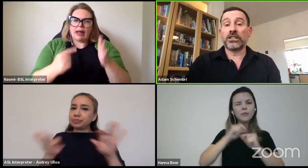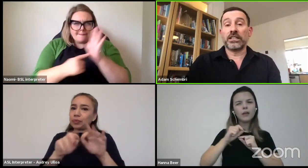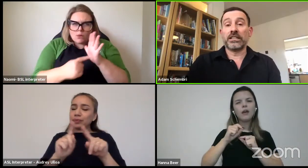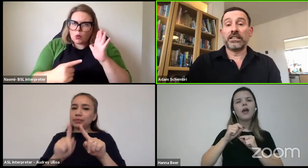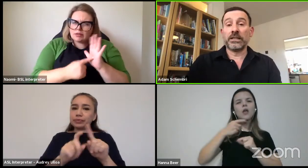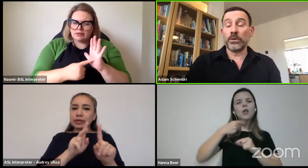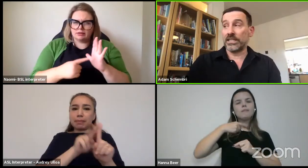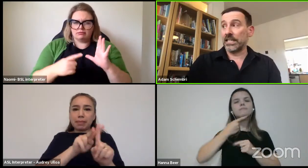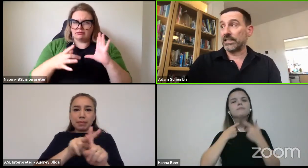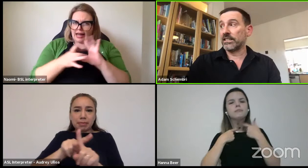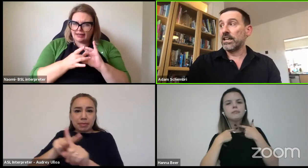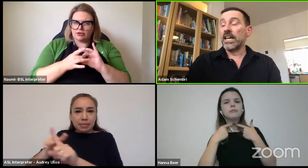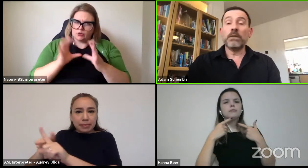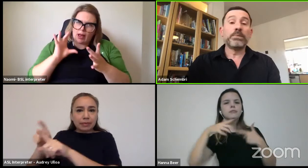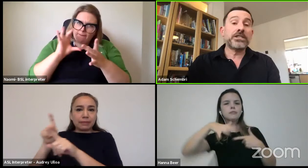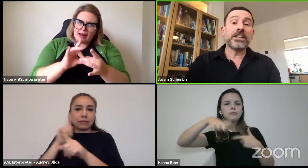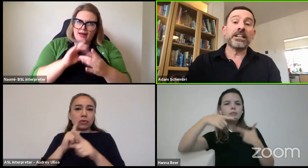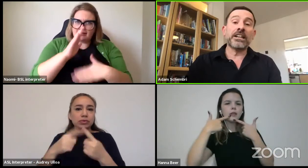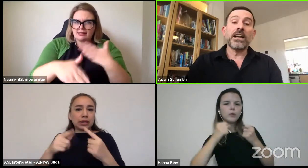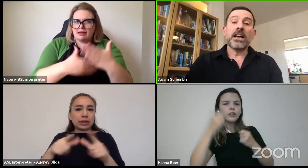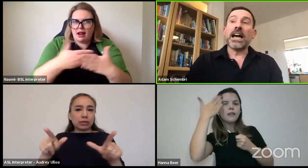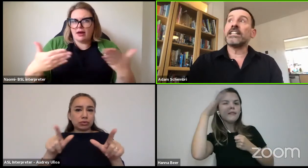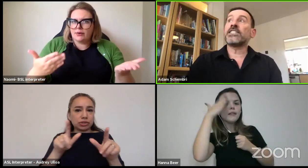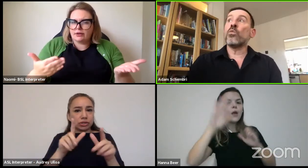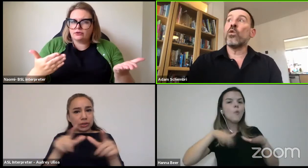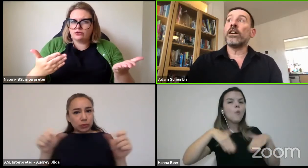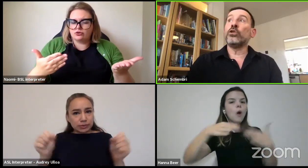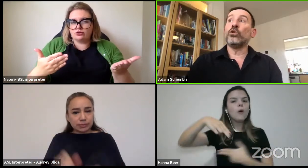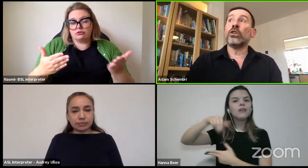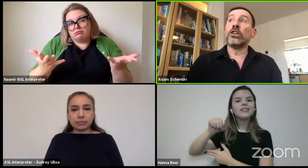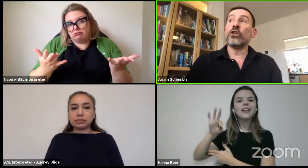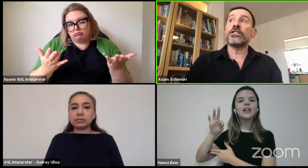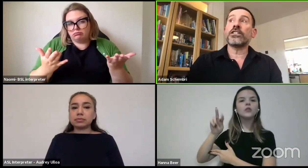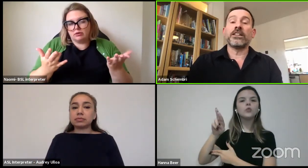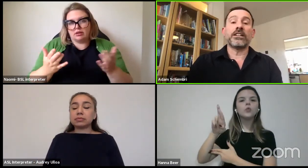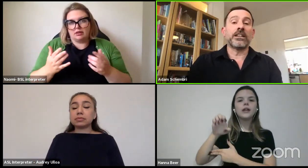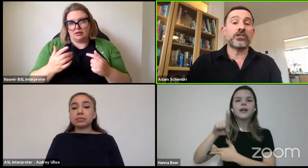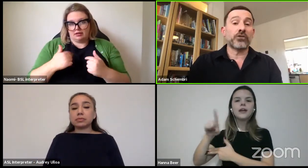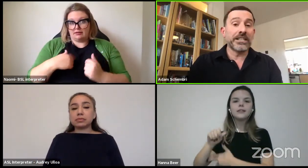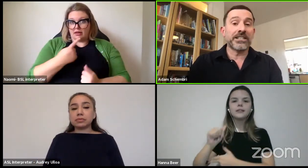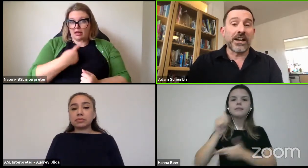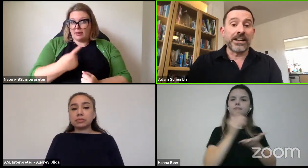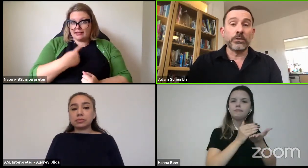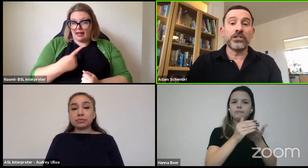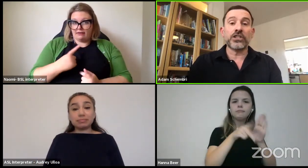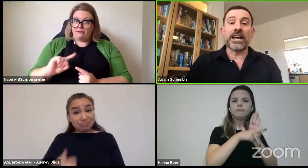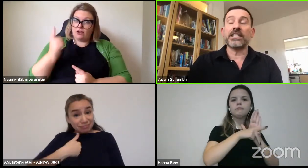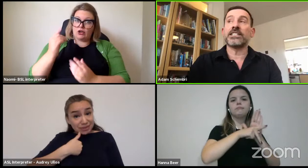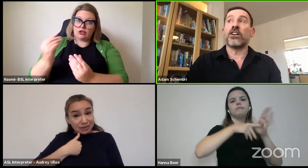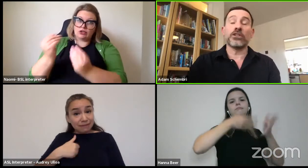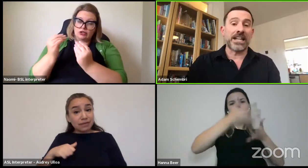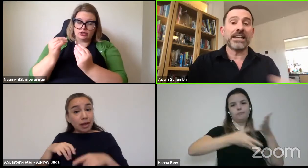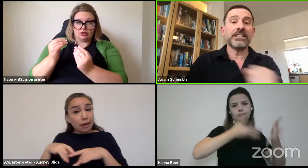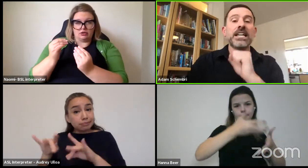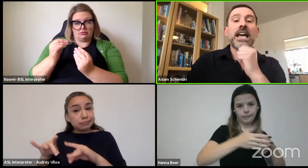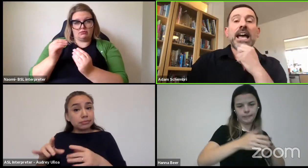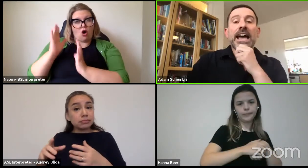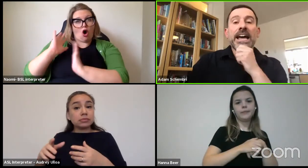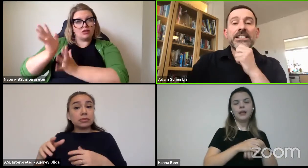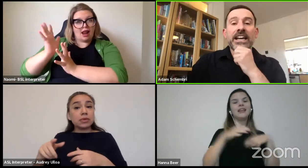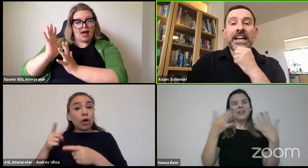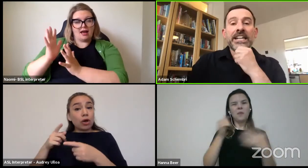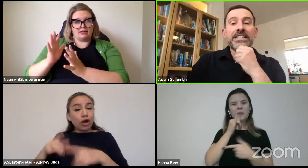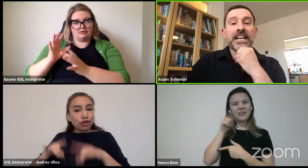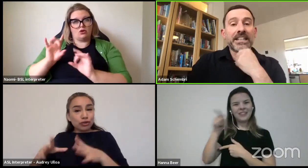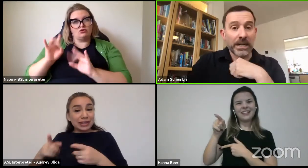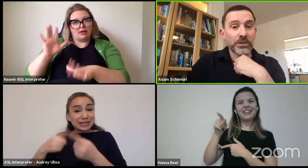language linguistics. In particular, as someone who learned Australian Sign Language as Auslan